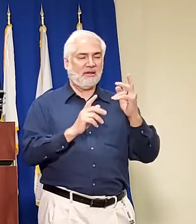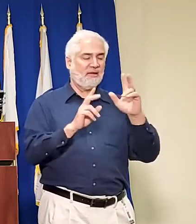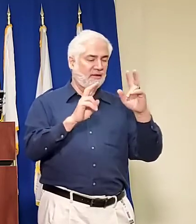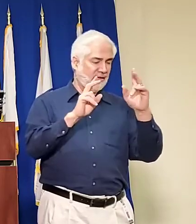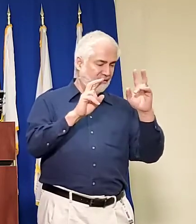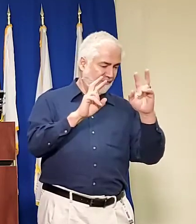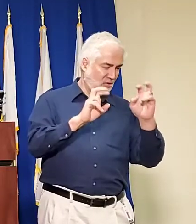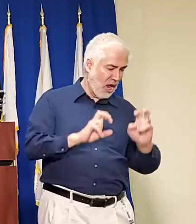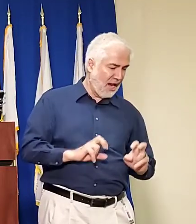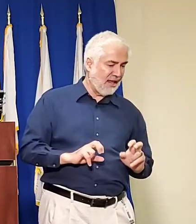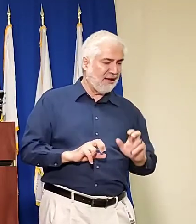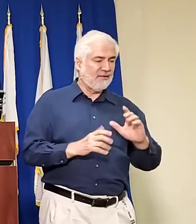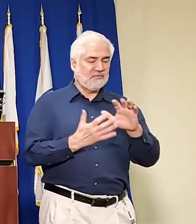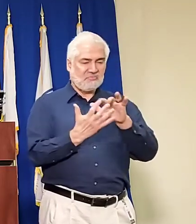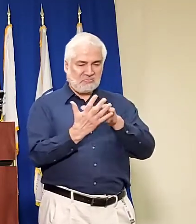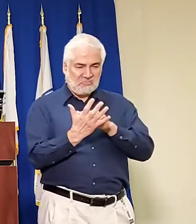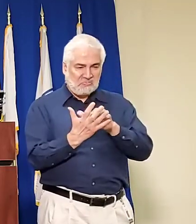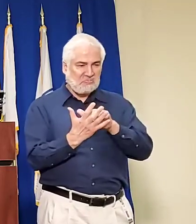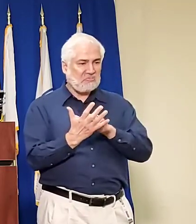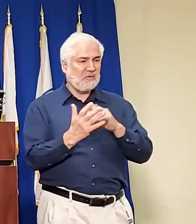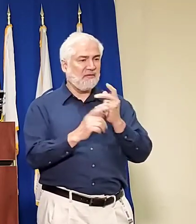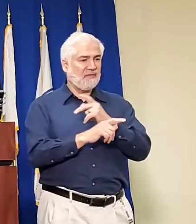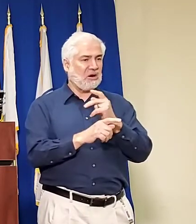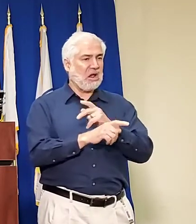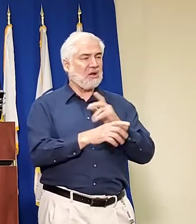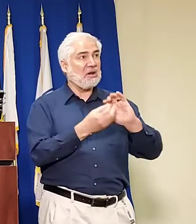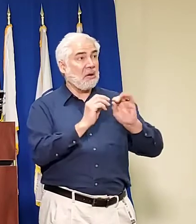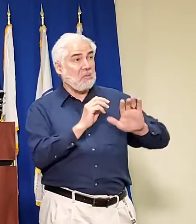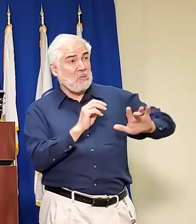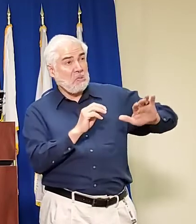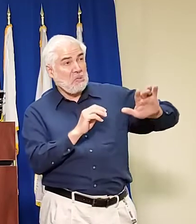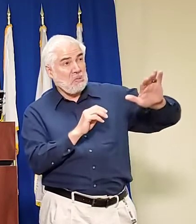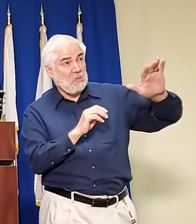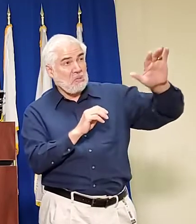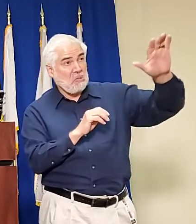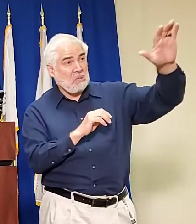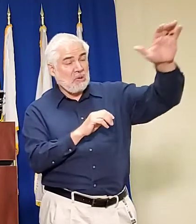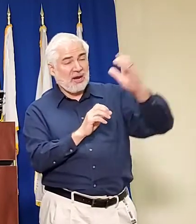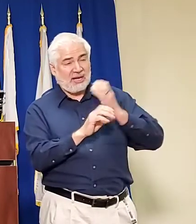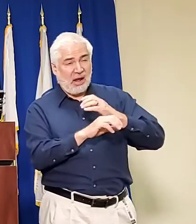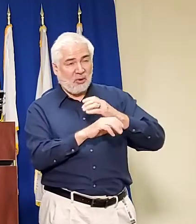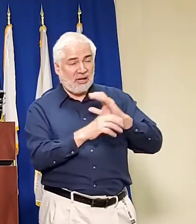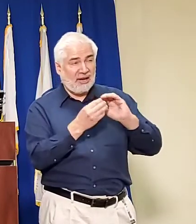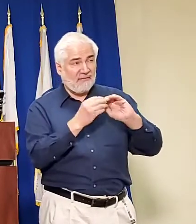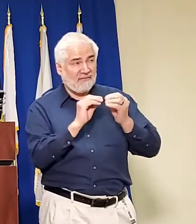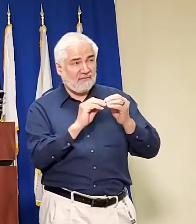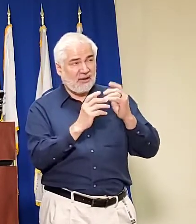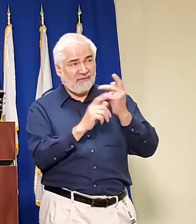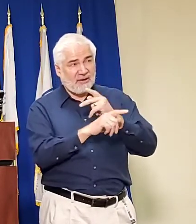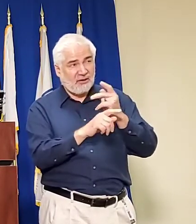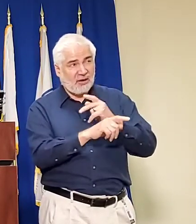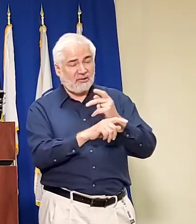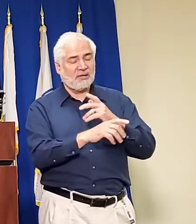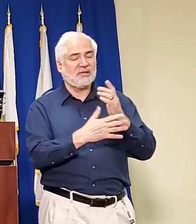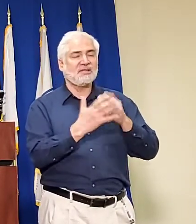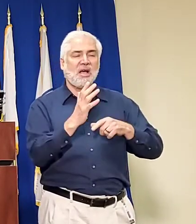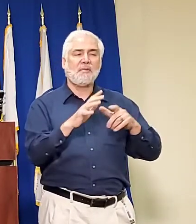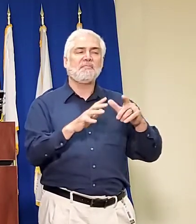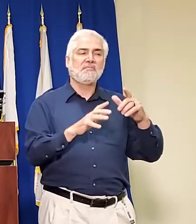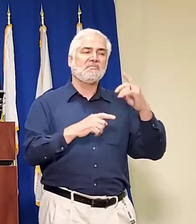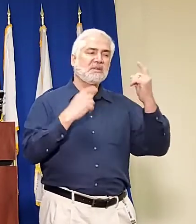calculators that have been used to determine when the peak will occur in different communities, and some of those calculators